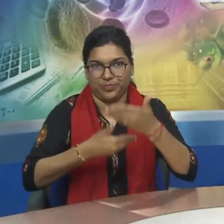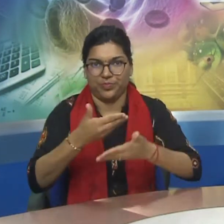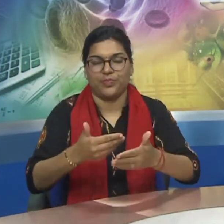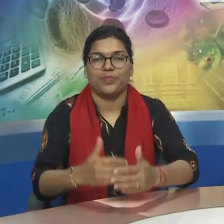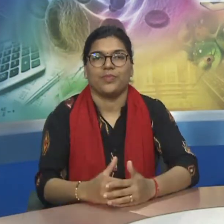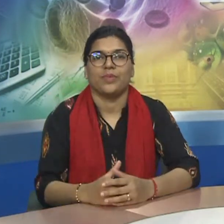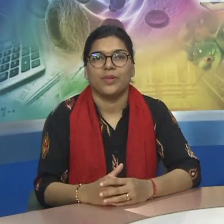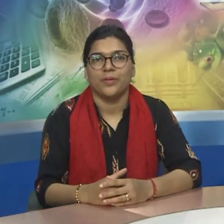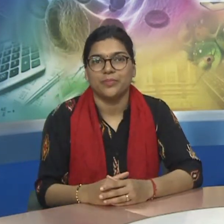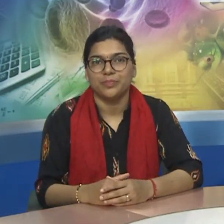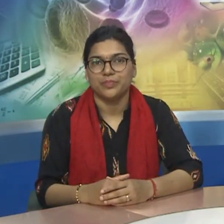that we will understand.